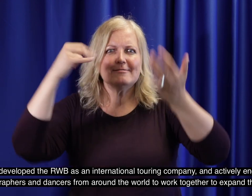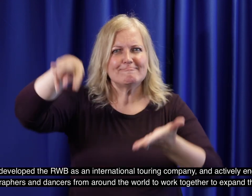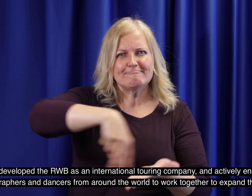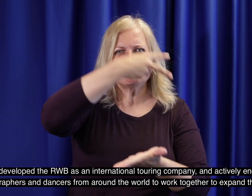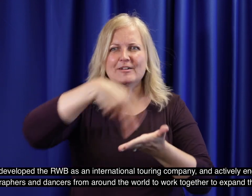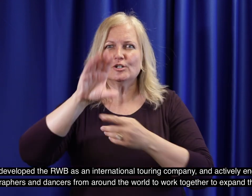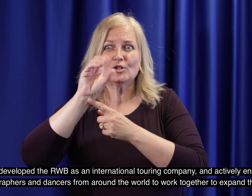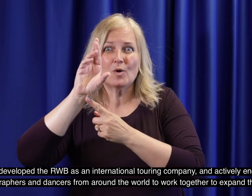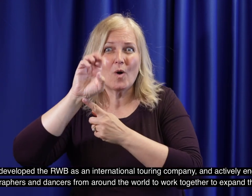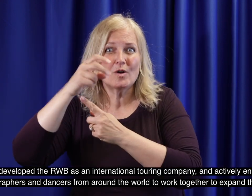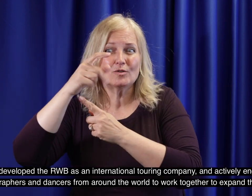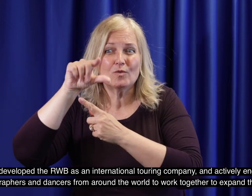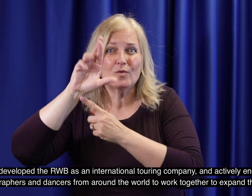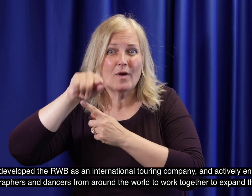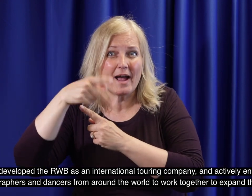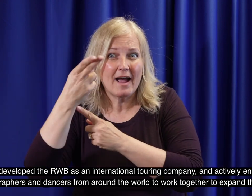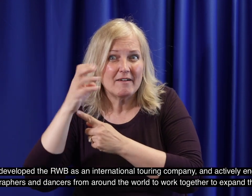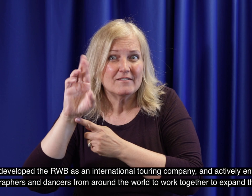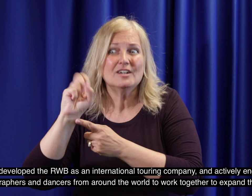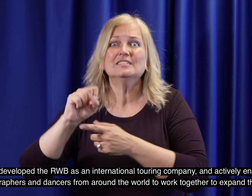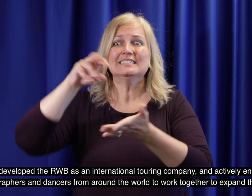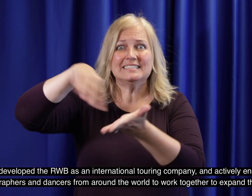around the world to work together to expand the ballet.